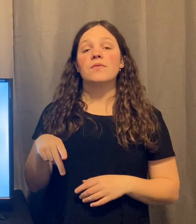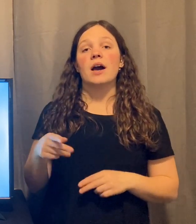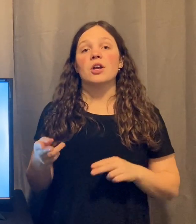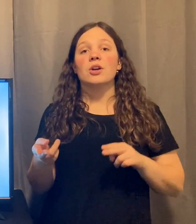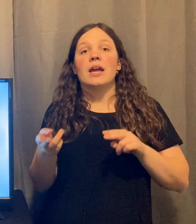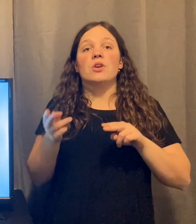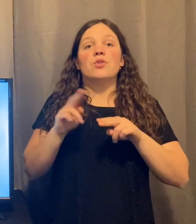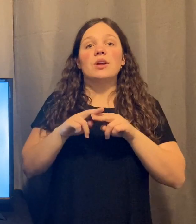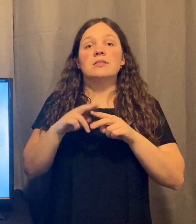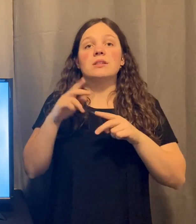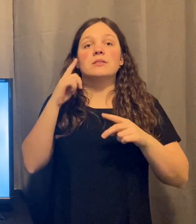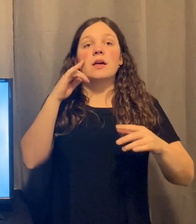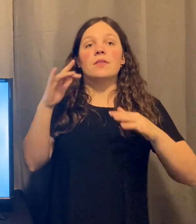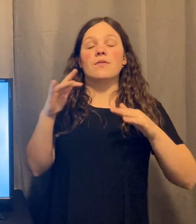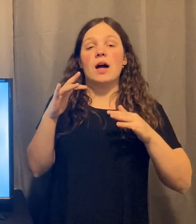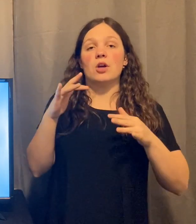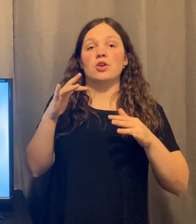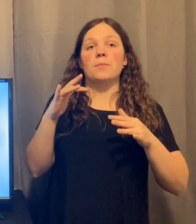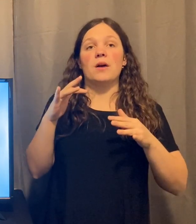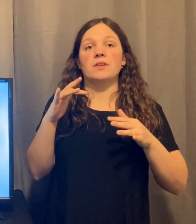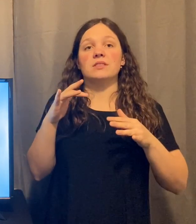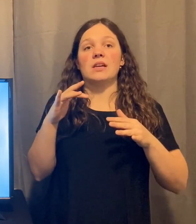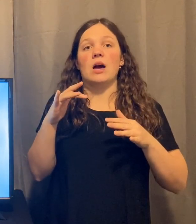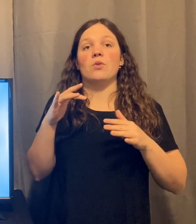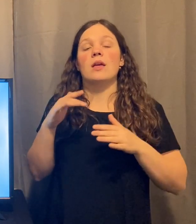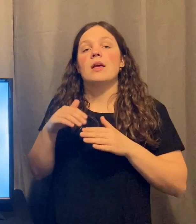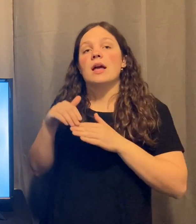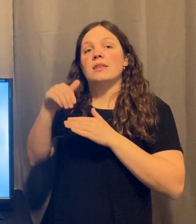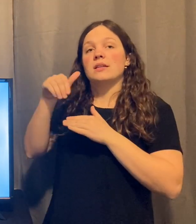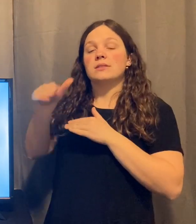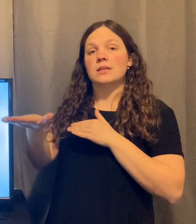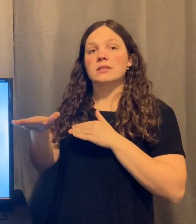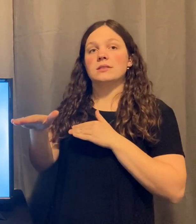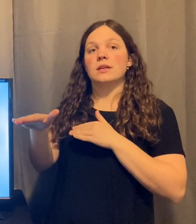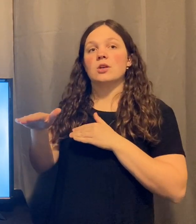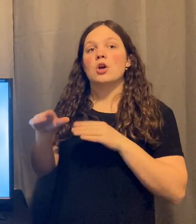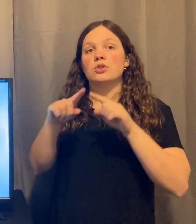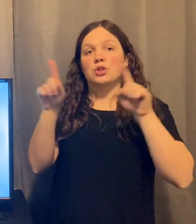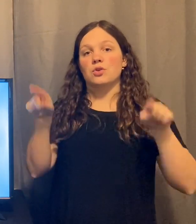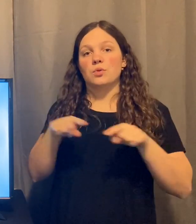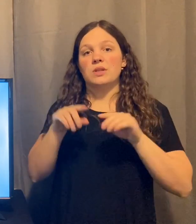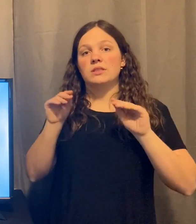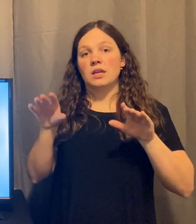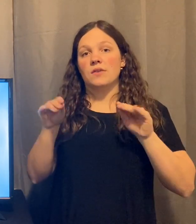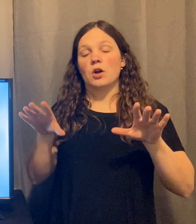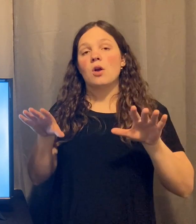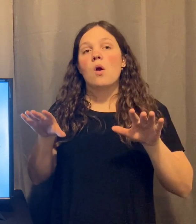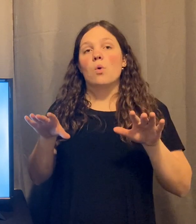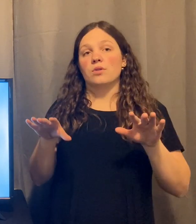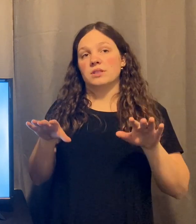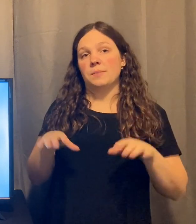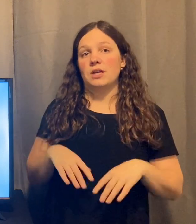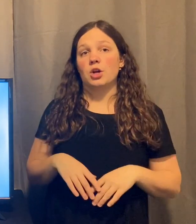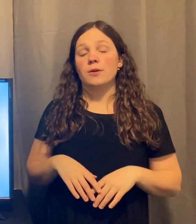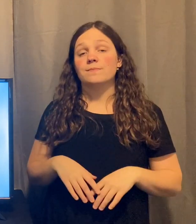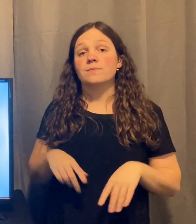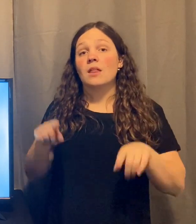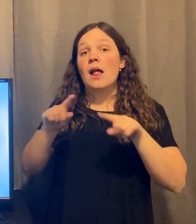amplifier increases the volume of the sound, and then it sends it to the receiver or the speaker.